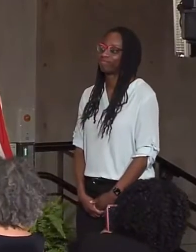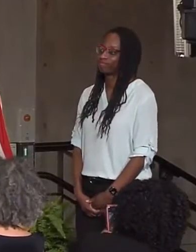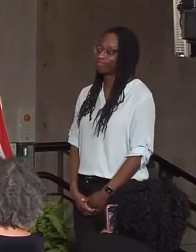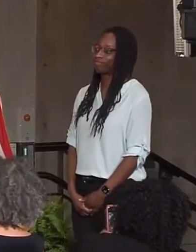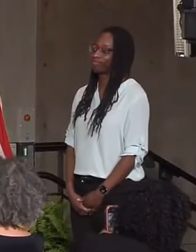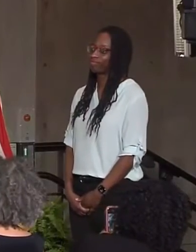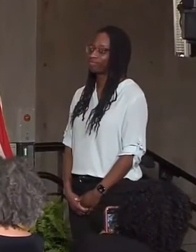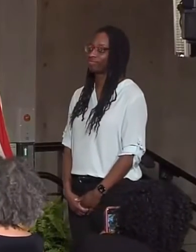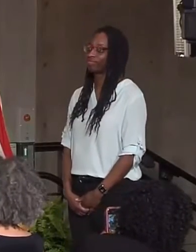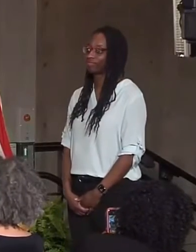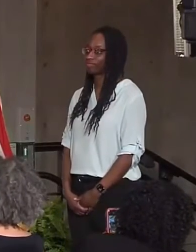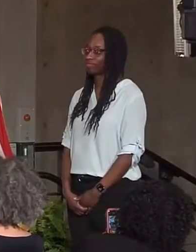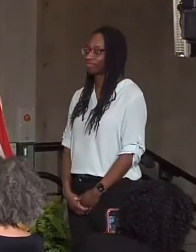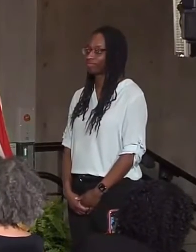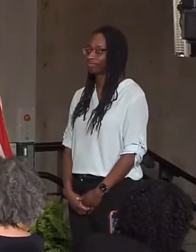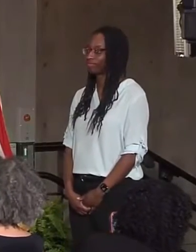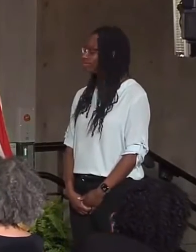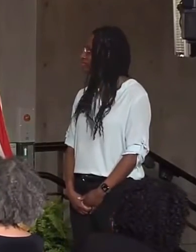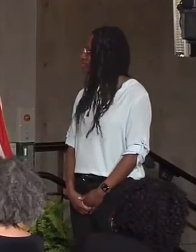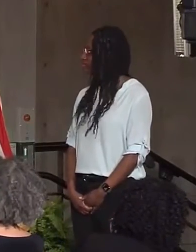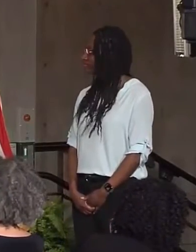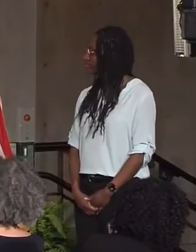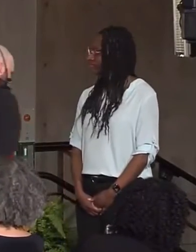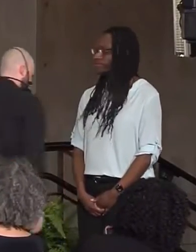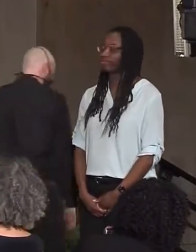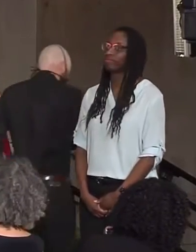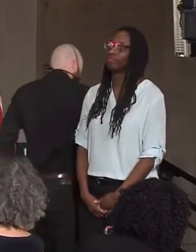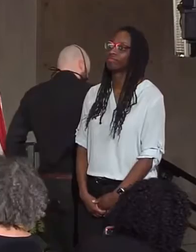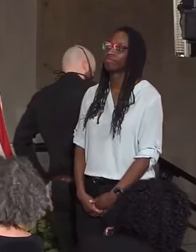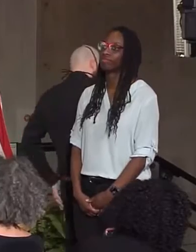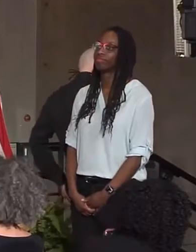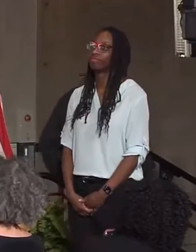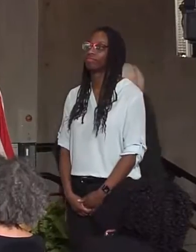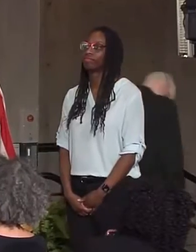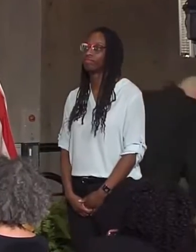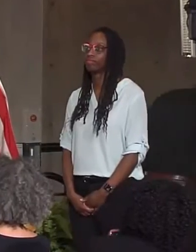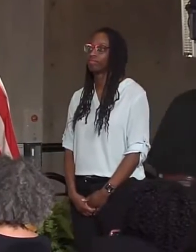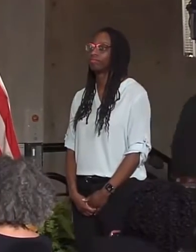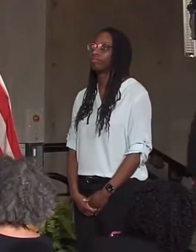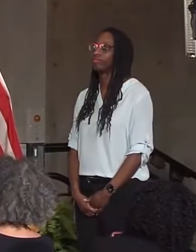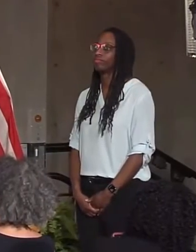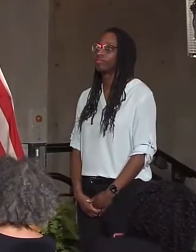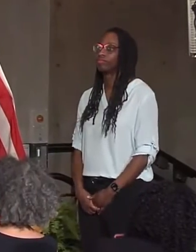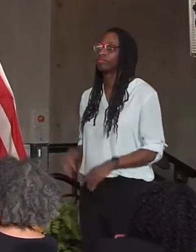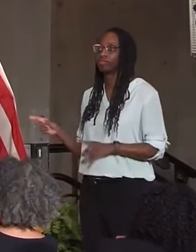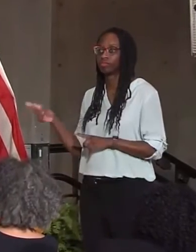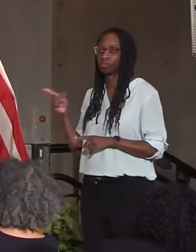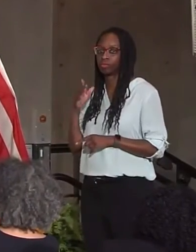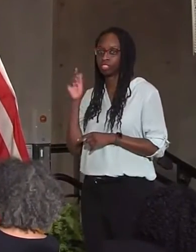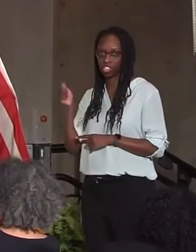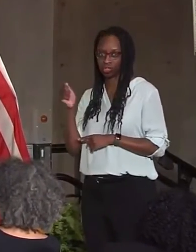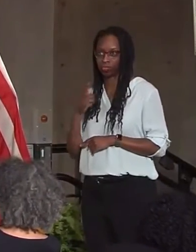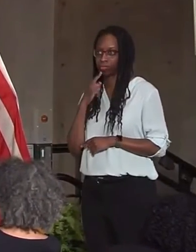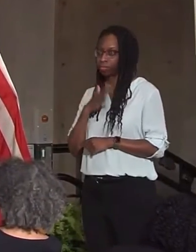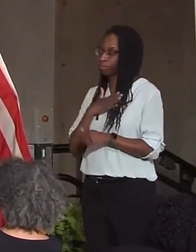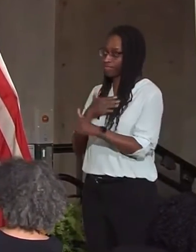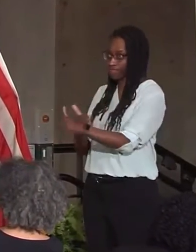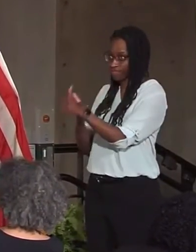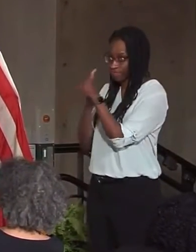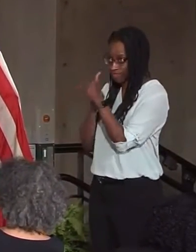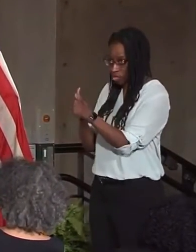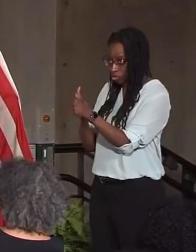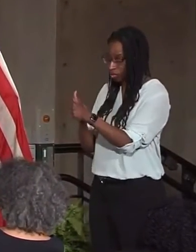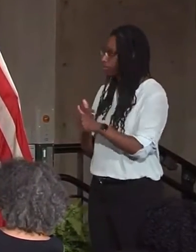Everybody ready? Okay. So when I say I, I'll ask you to repeat your full name and then we'll go from there.